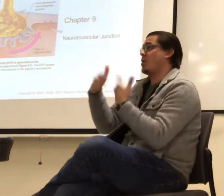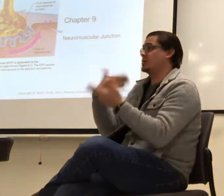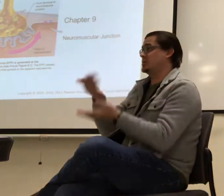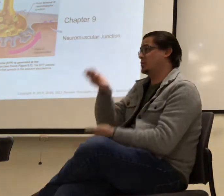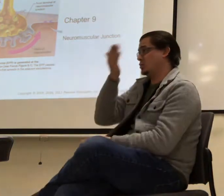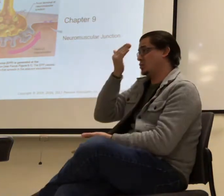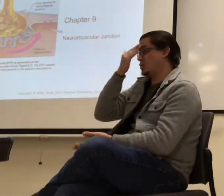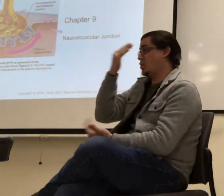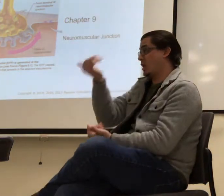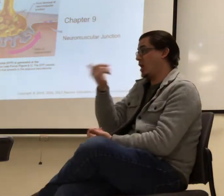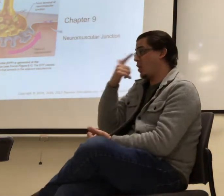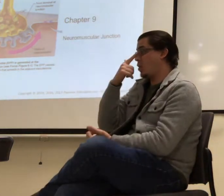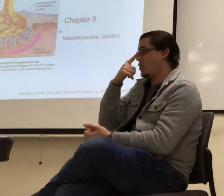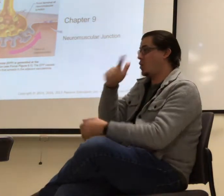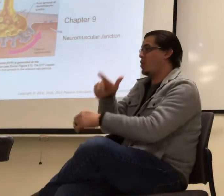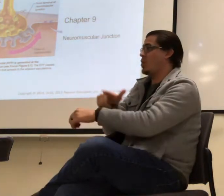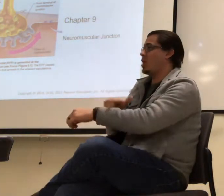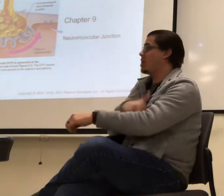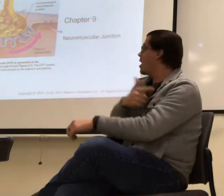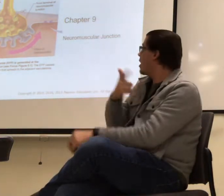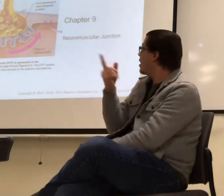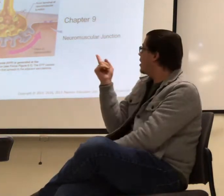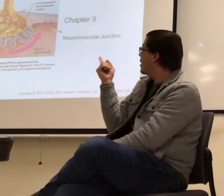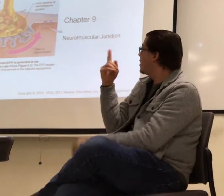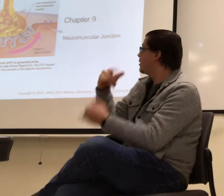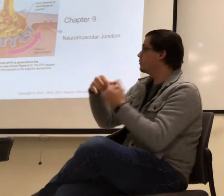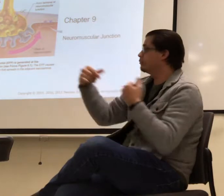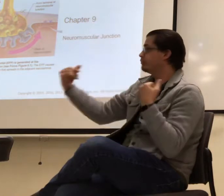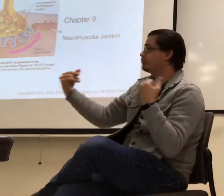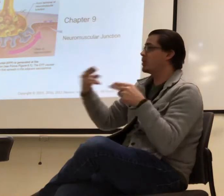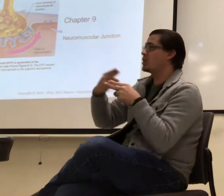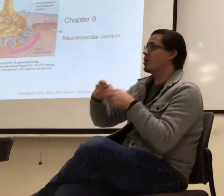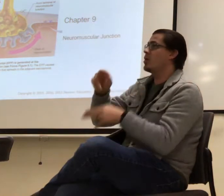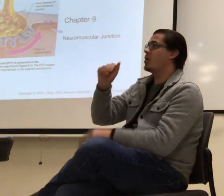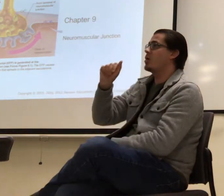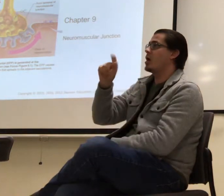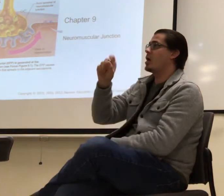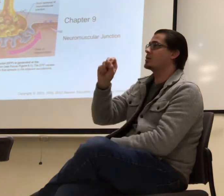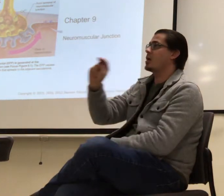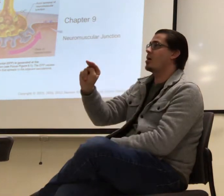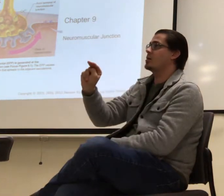this long extension, this little telephone cable. It's called the axon,